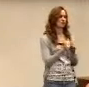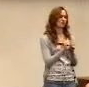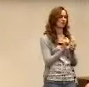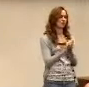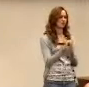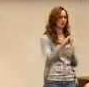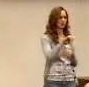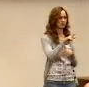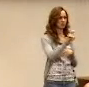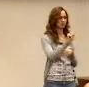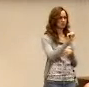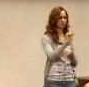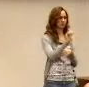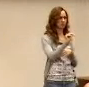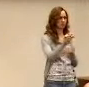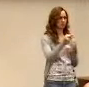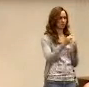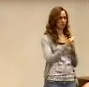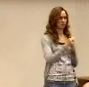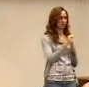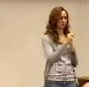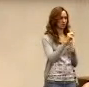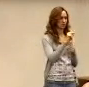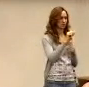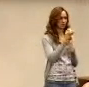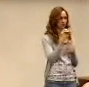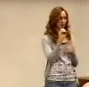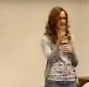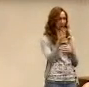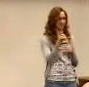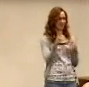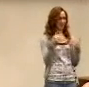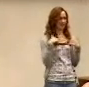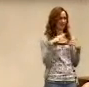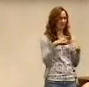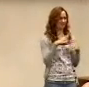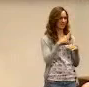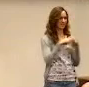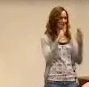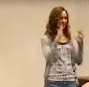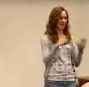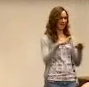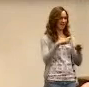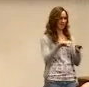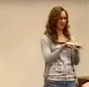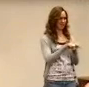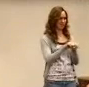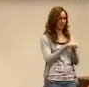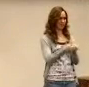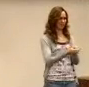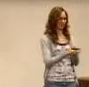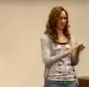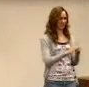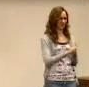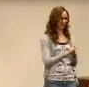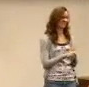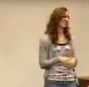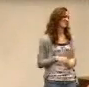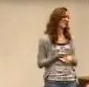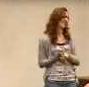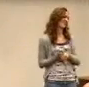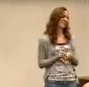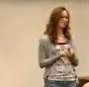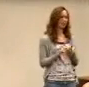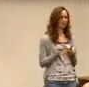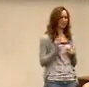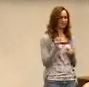Justin graduated in 2005 with his house shoes on. That's a personal joke. So he and his